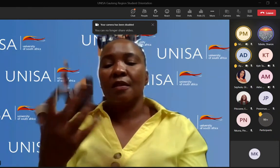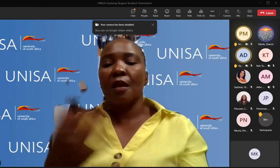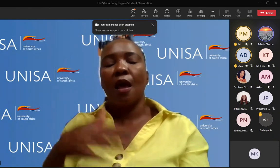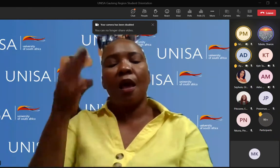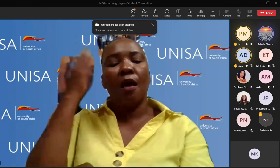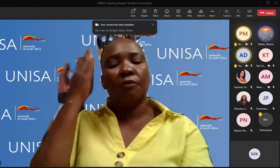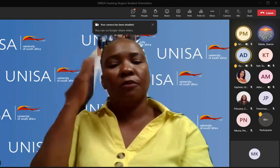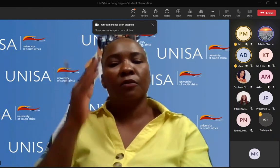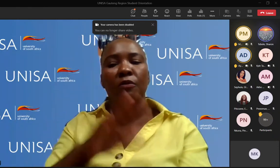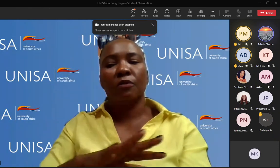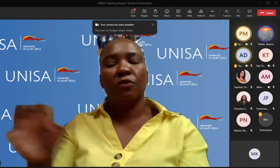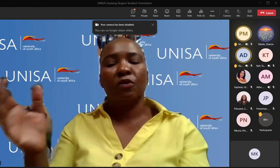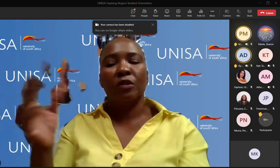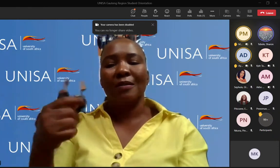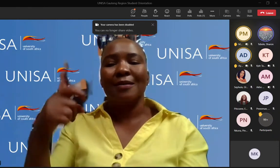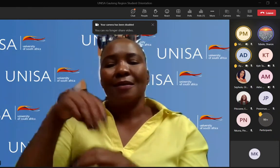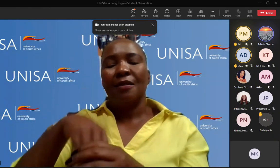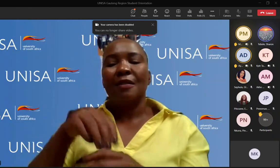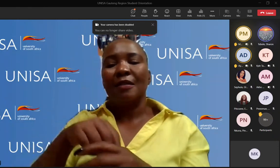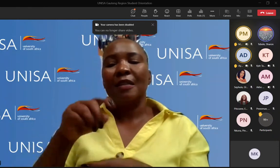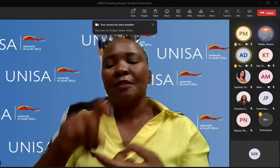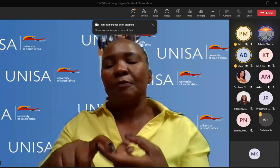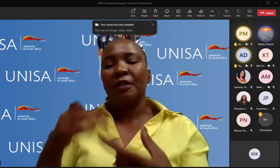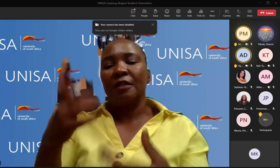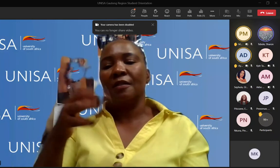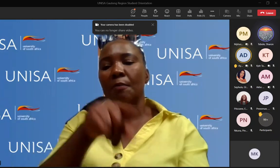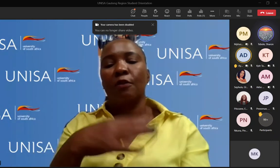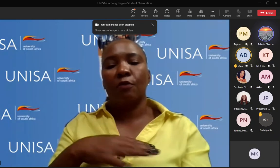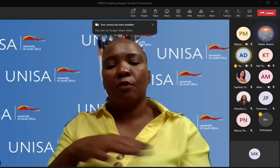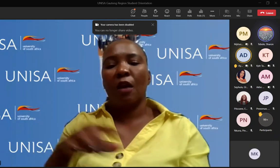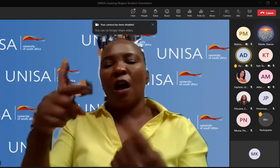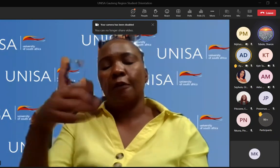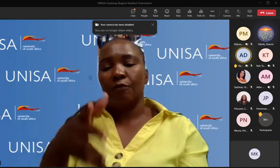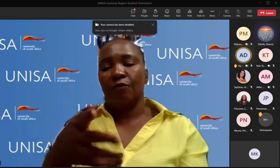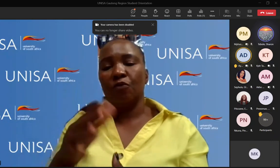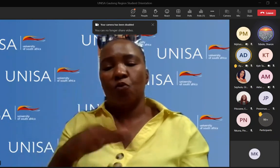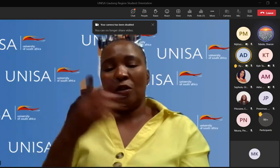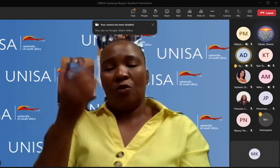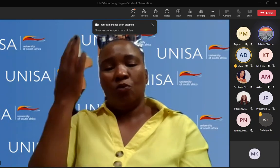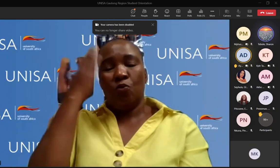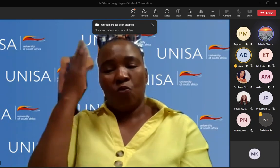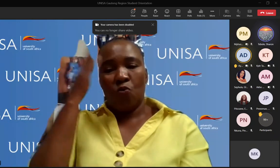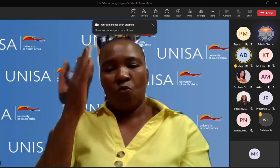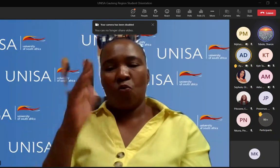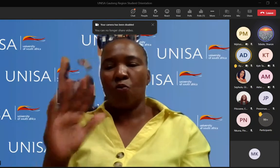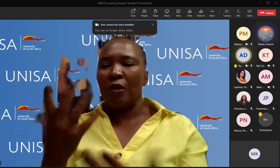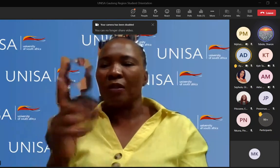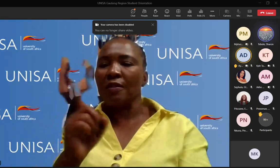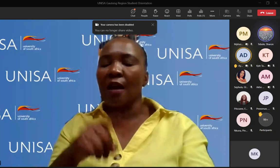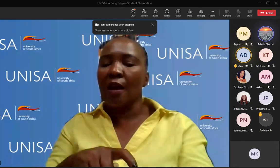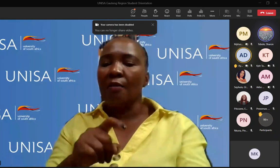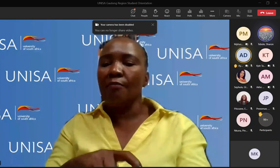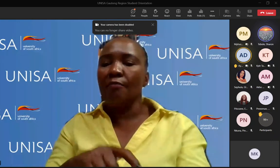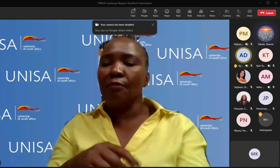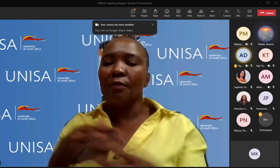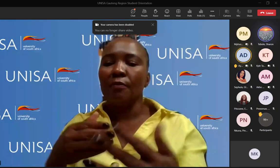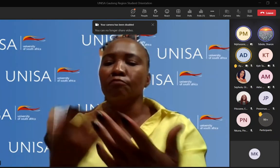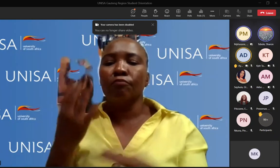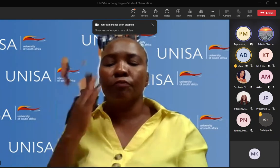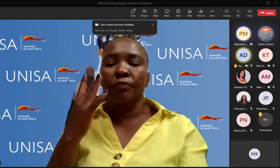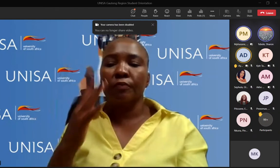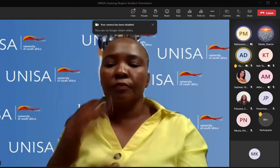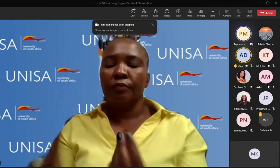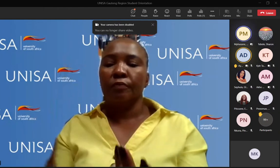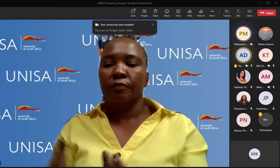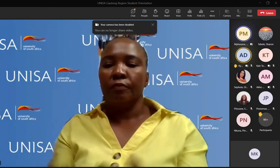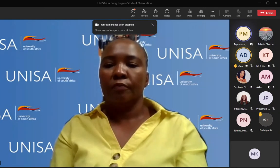a lot of interdependencies around but we just want to have the estimate estimated time frame thank you